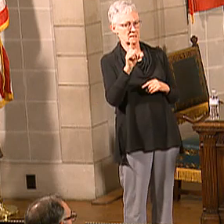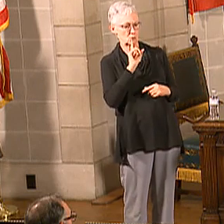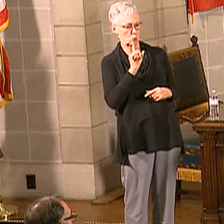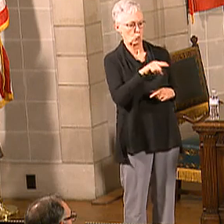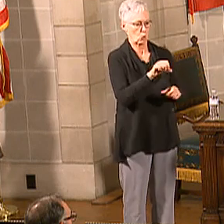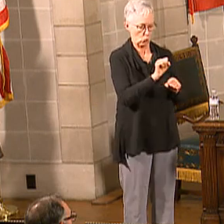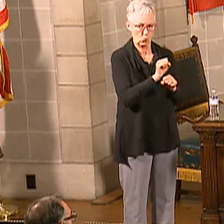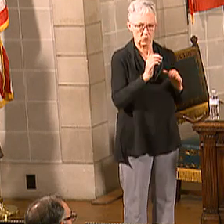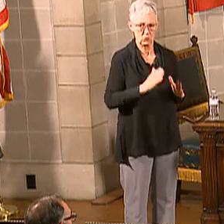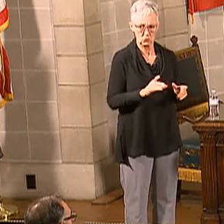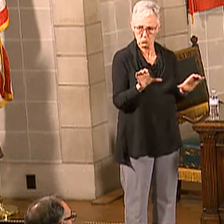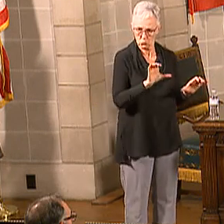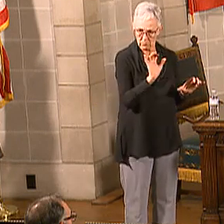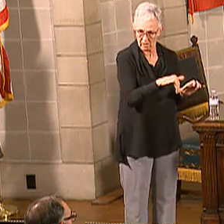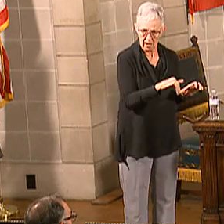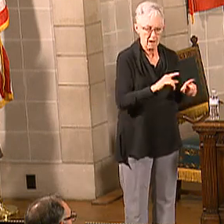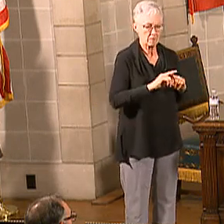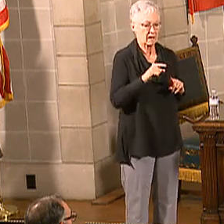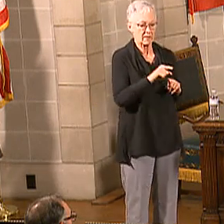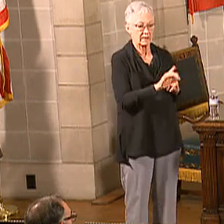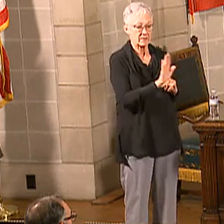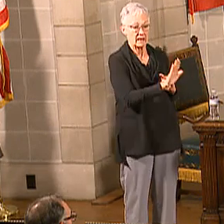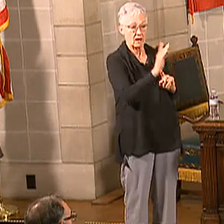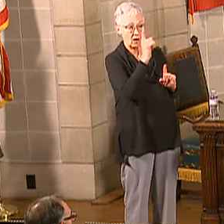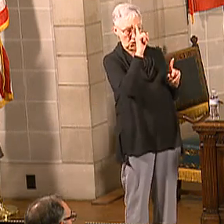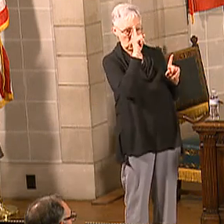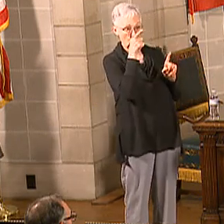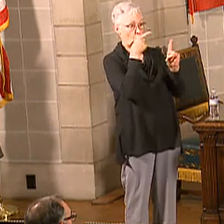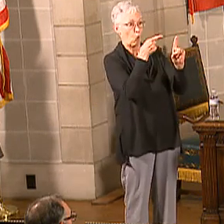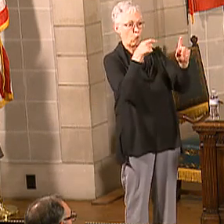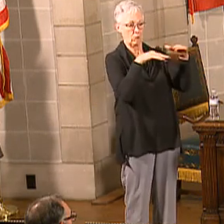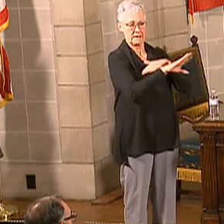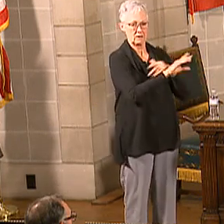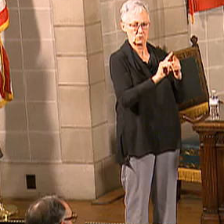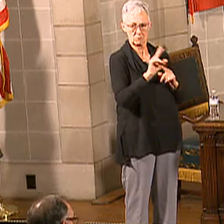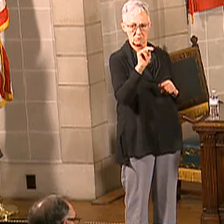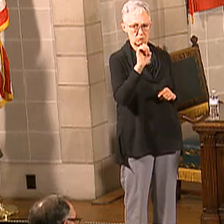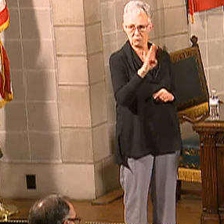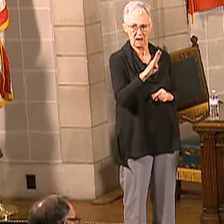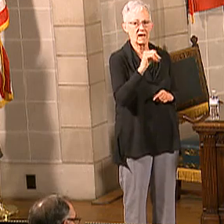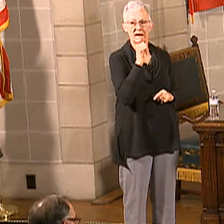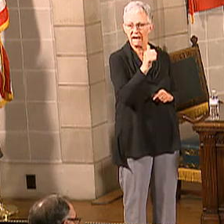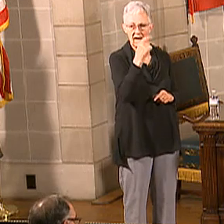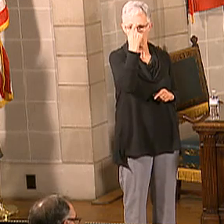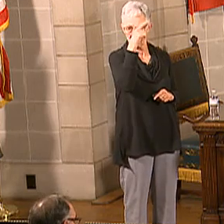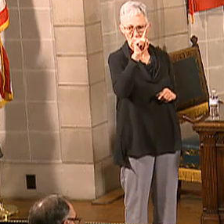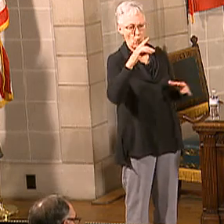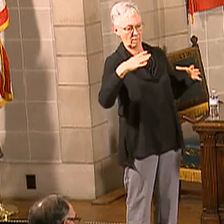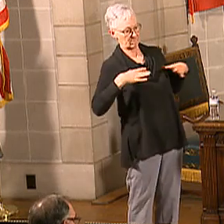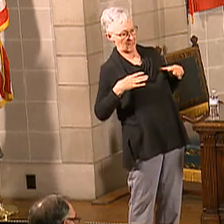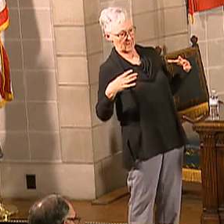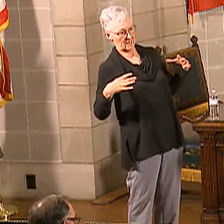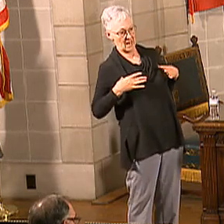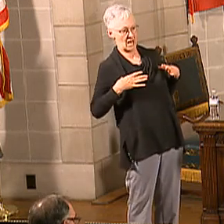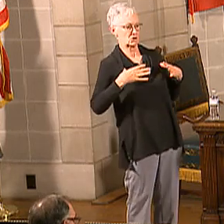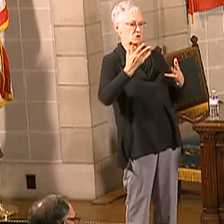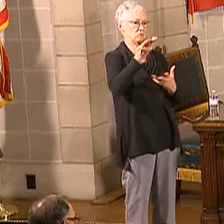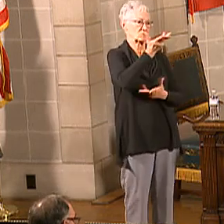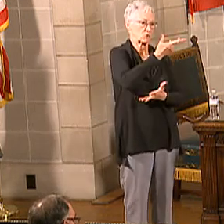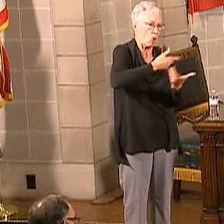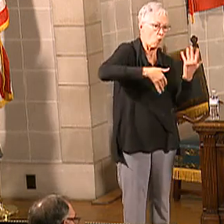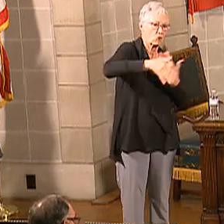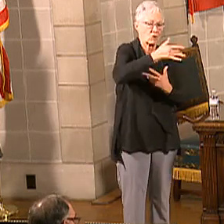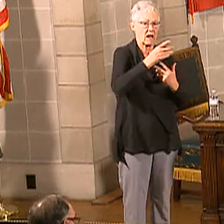here to socialize. So that's the difference between the people who are coming here back here on vacation or because they're returning home from vacation. It's about those